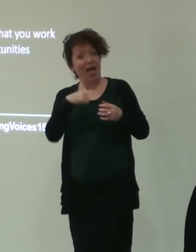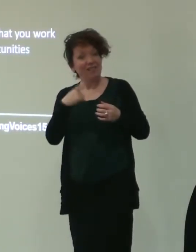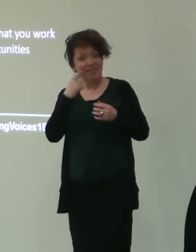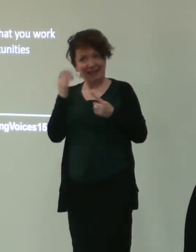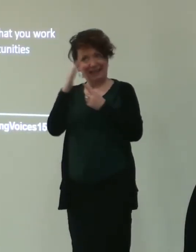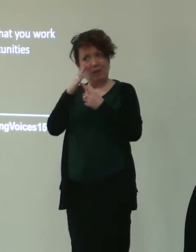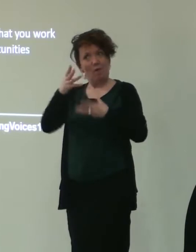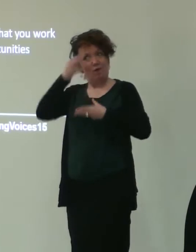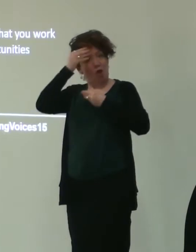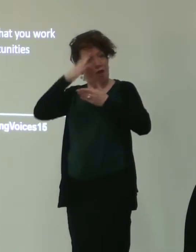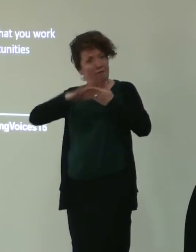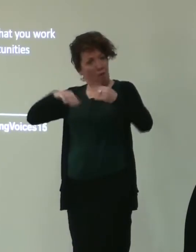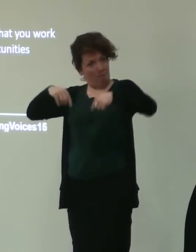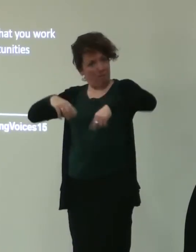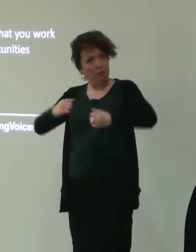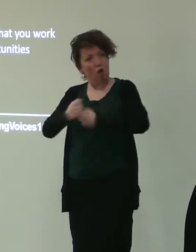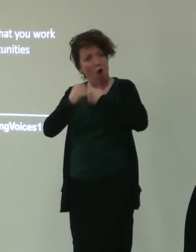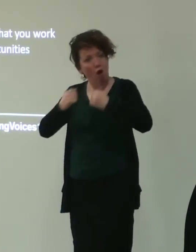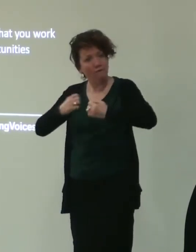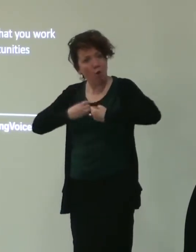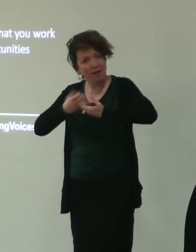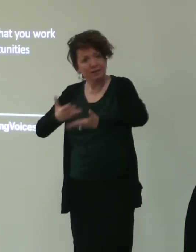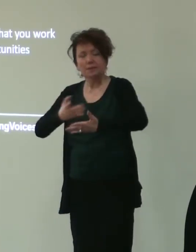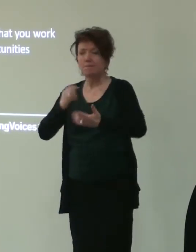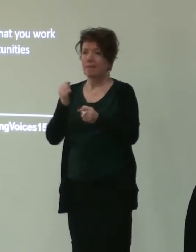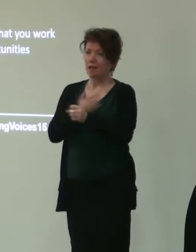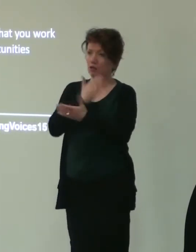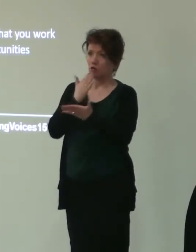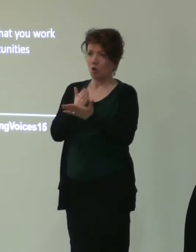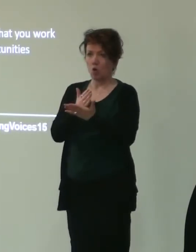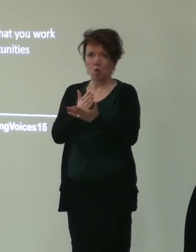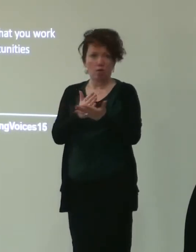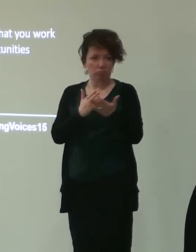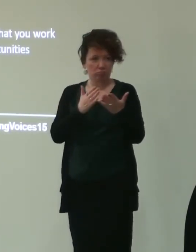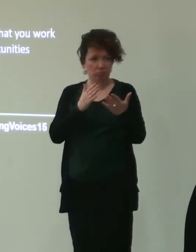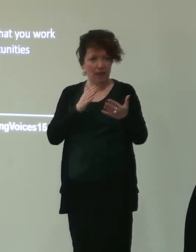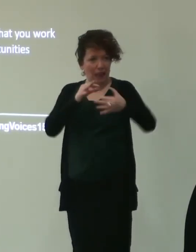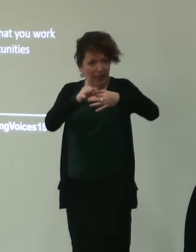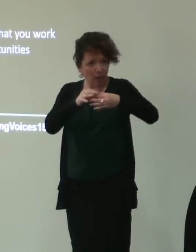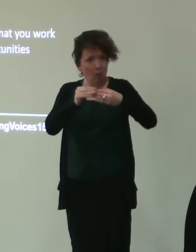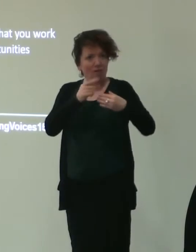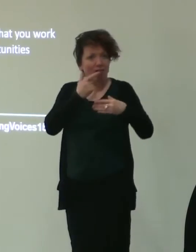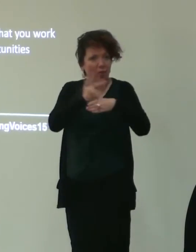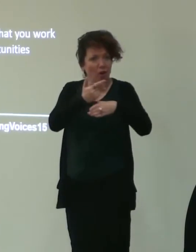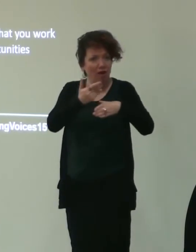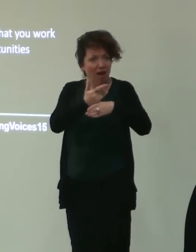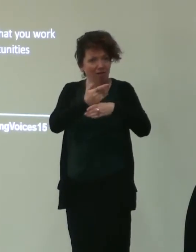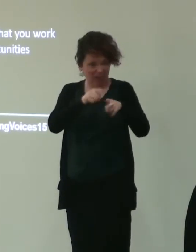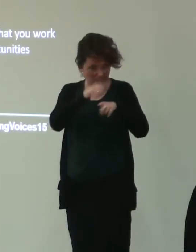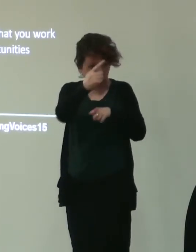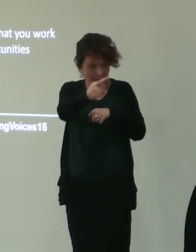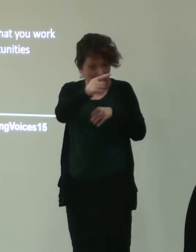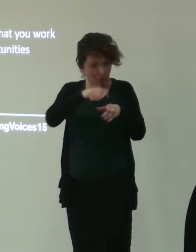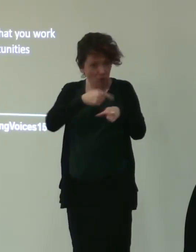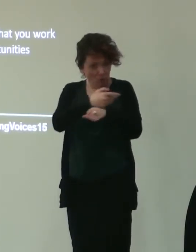learnt through doing this work with Strong Voices, is making sure that we're working with people like yourselves to get those experiences for